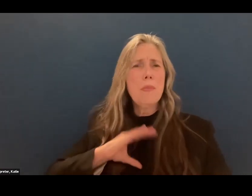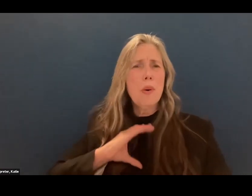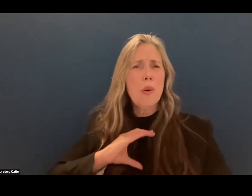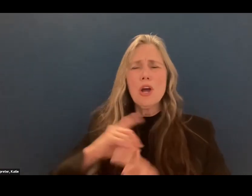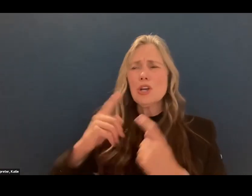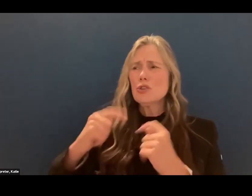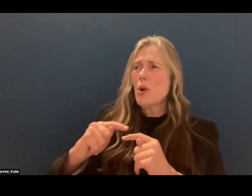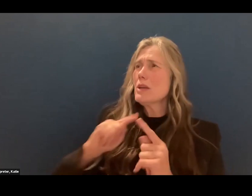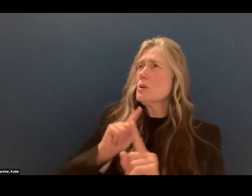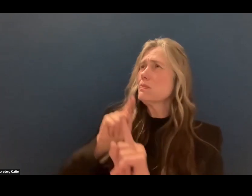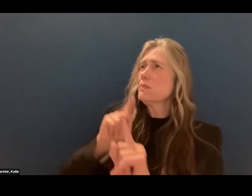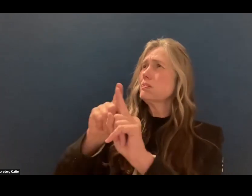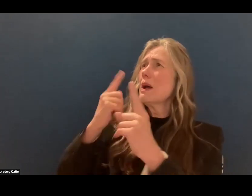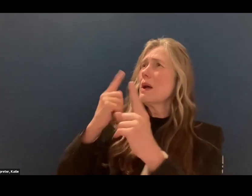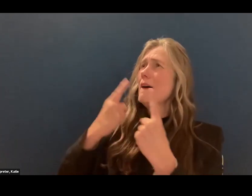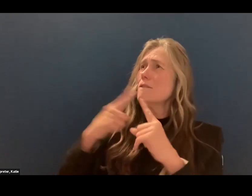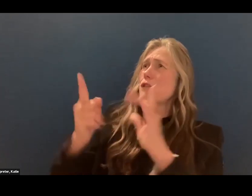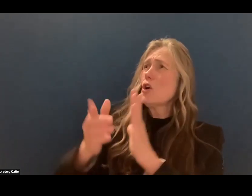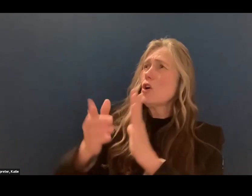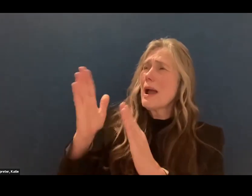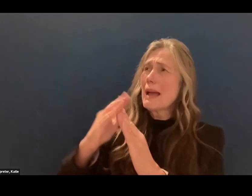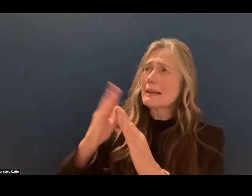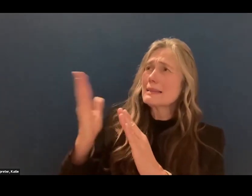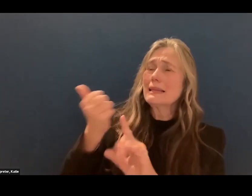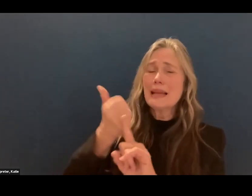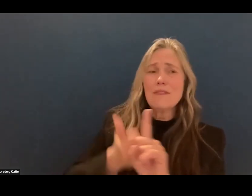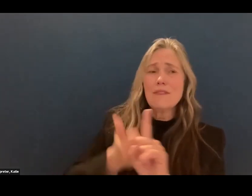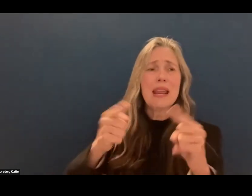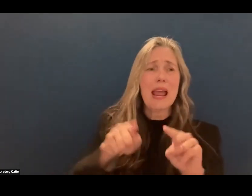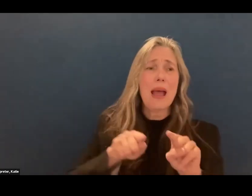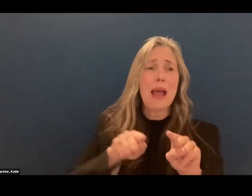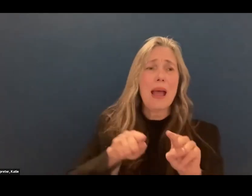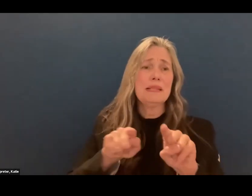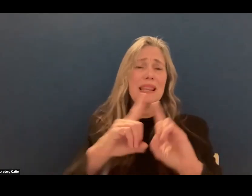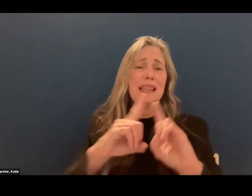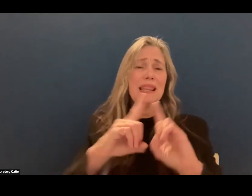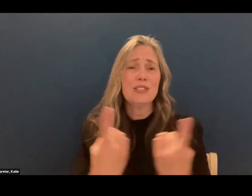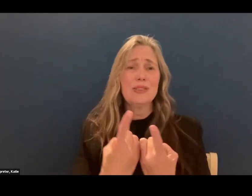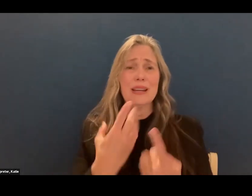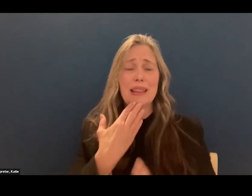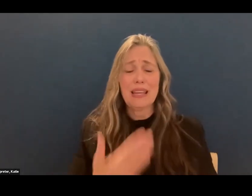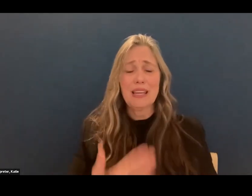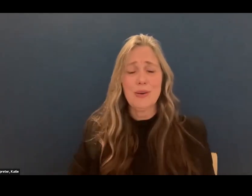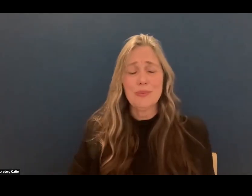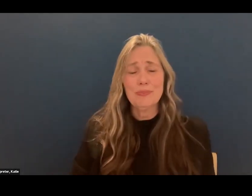for excellence that occurs every day across the district. Thanks.